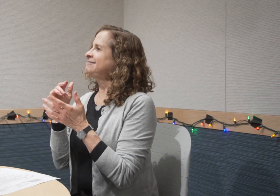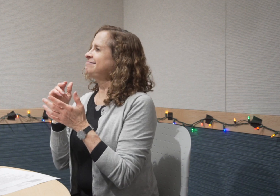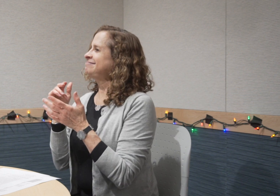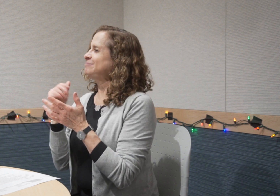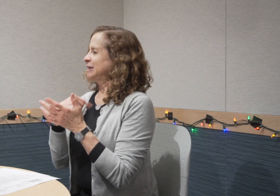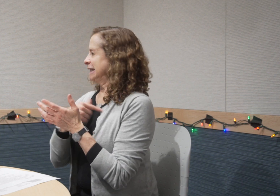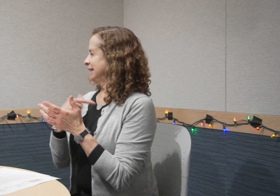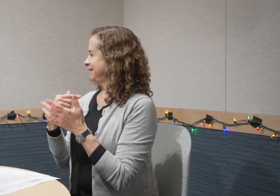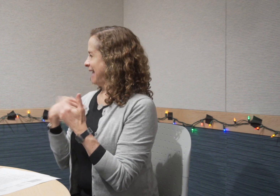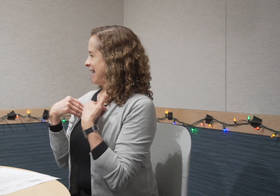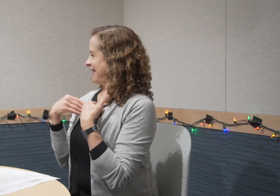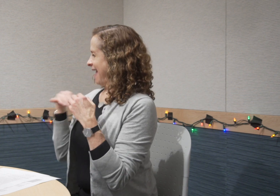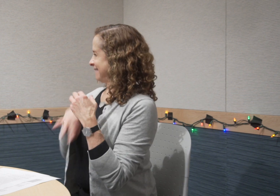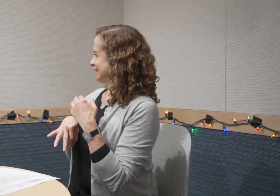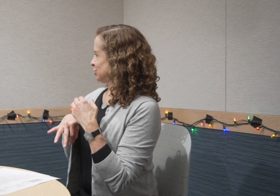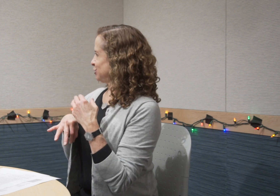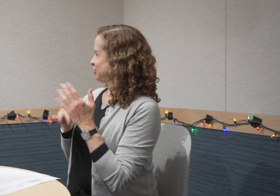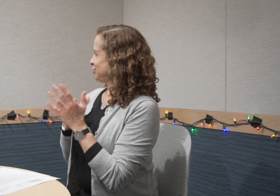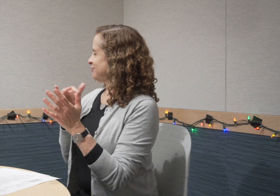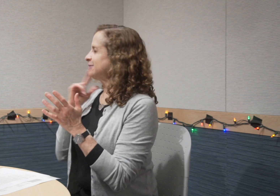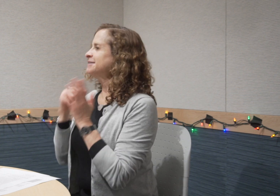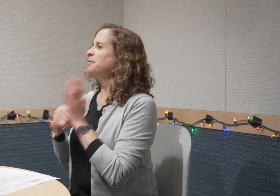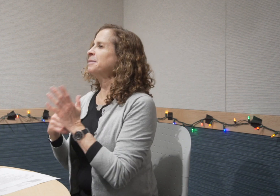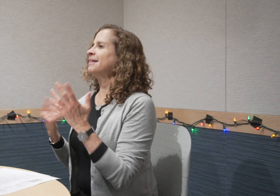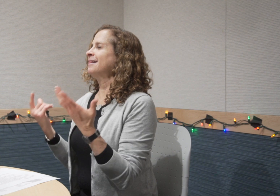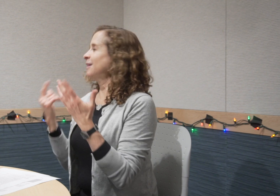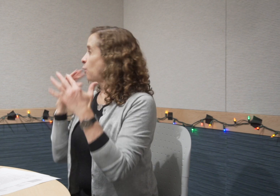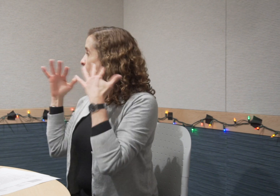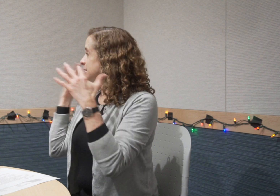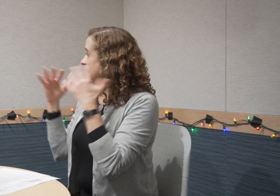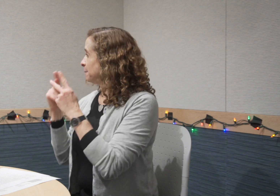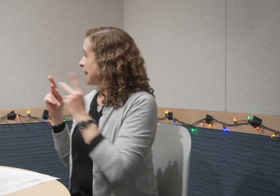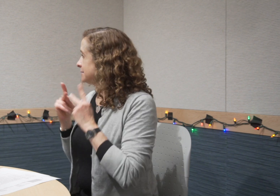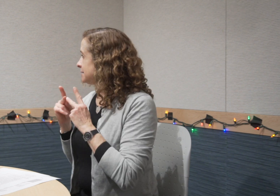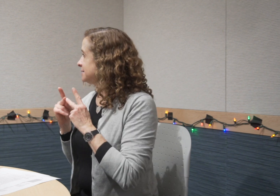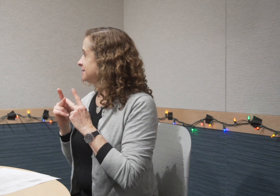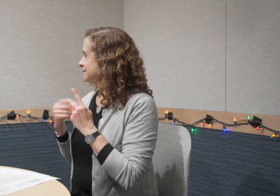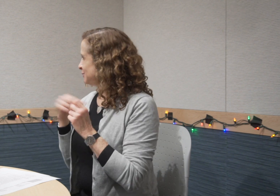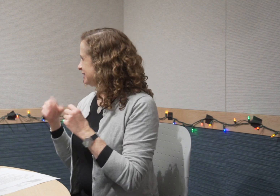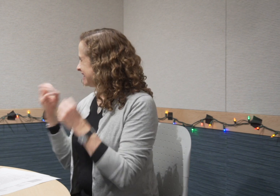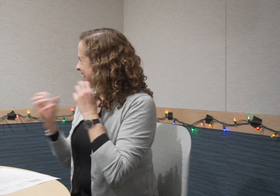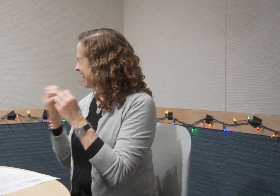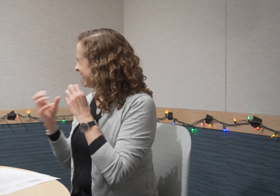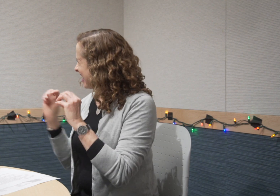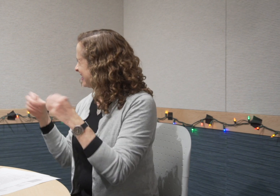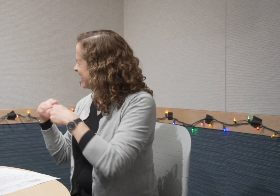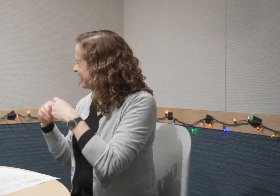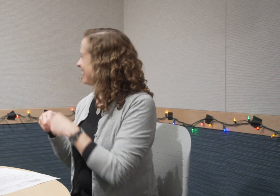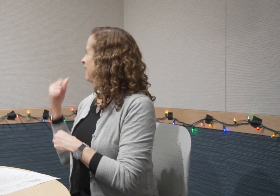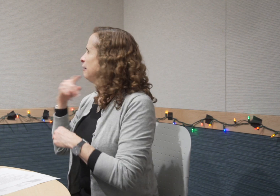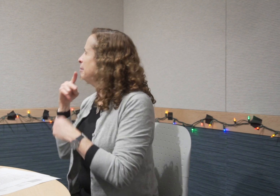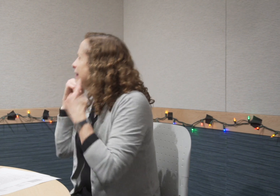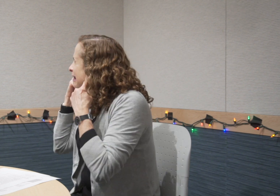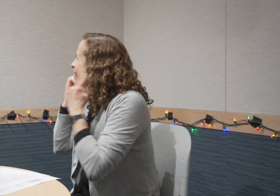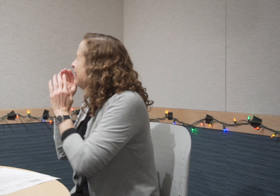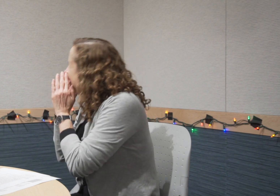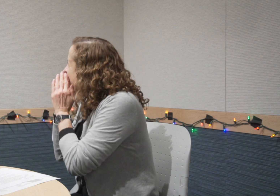But again, we had advantages as well. For example, like noisy places, we could still communicate. Other people are